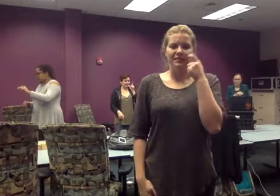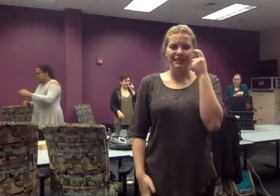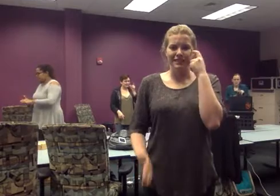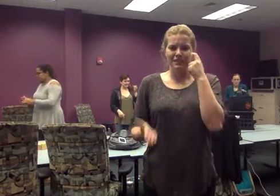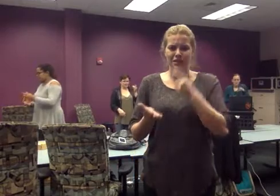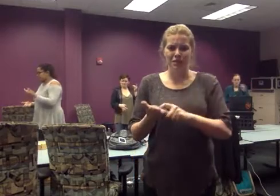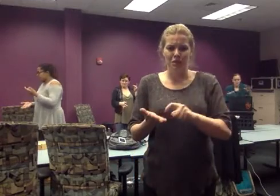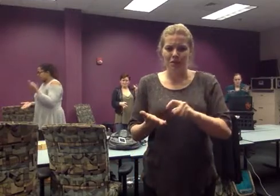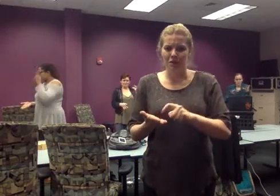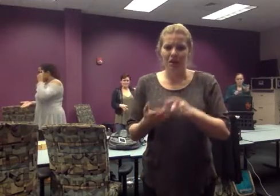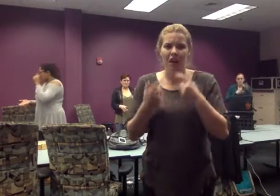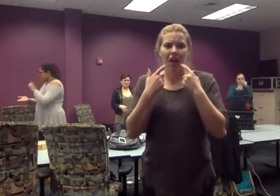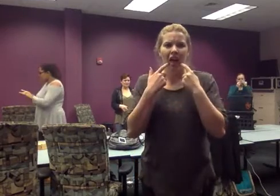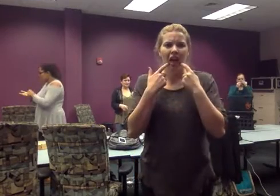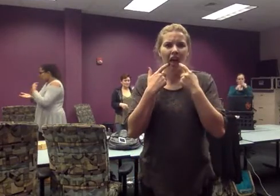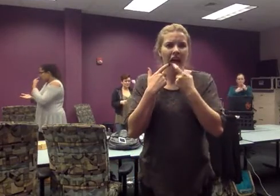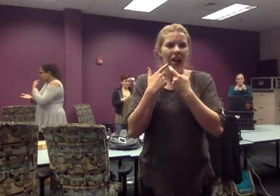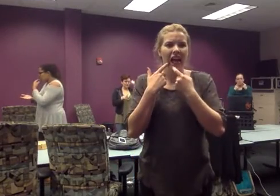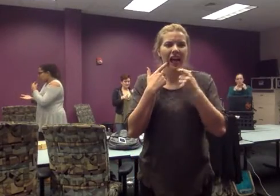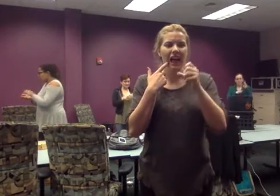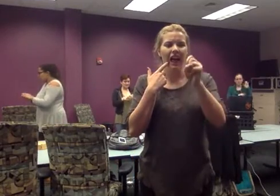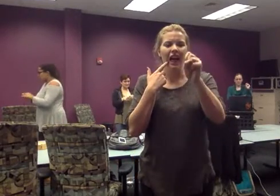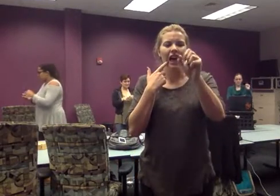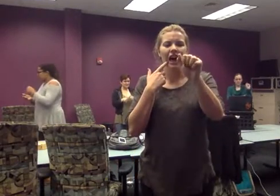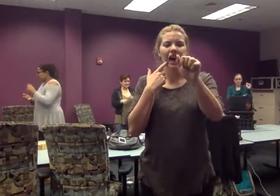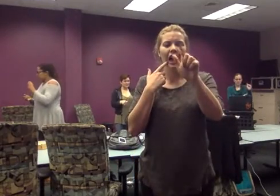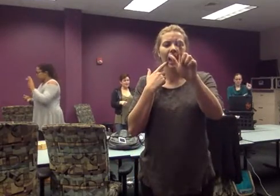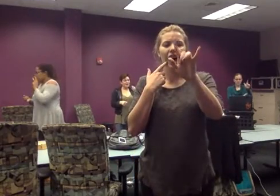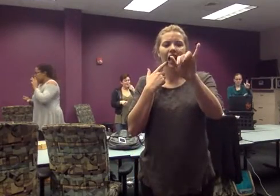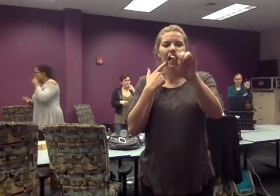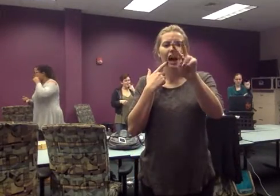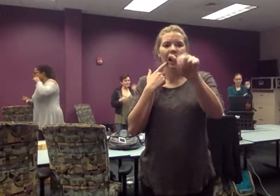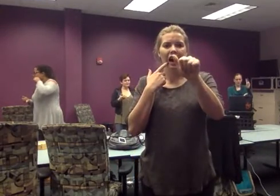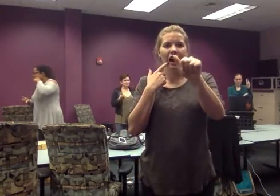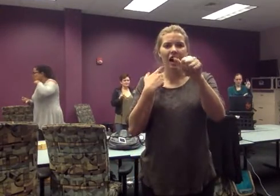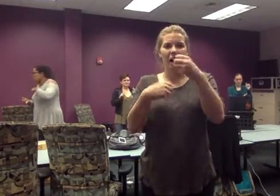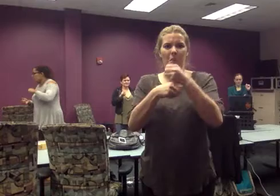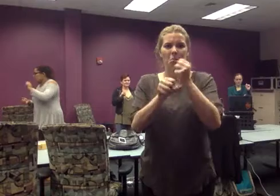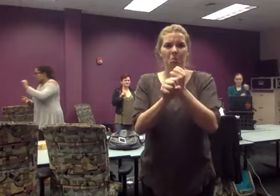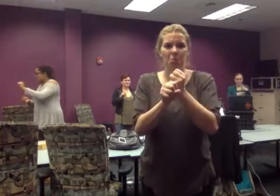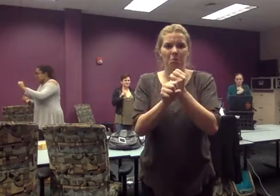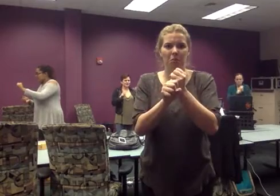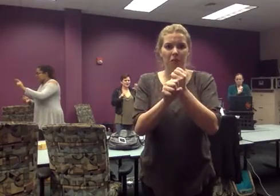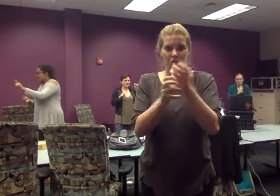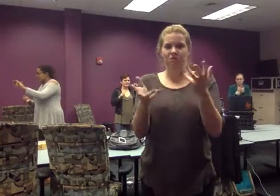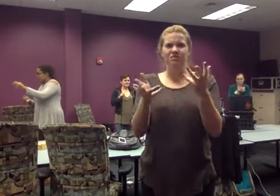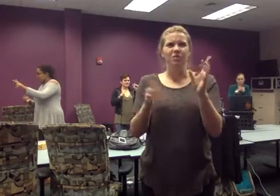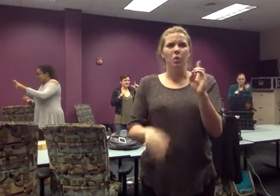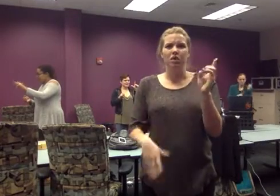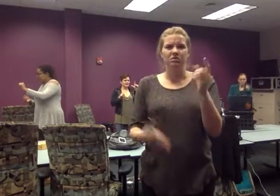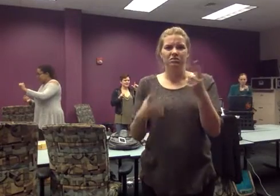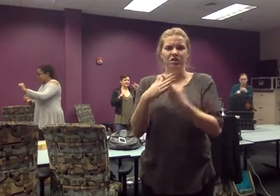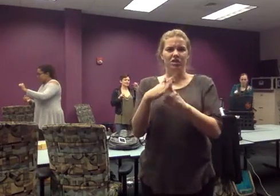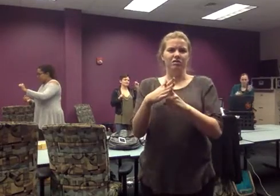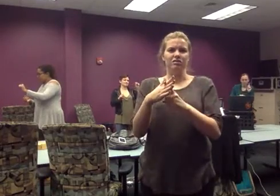mouths saliva was produced. But we talked about where did that come from. When we talked about the lemon and used the